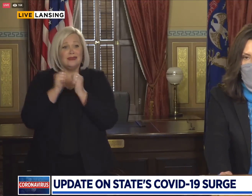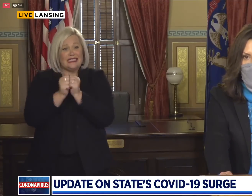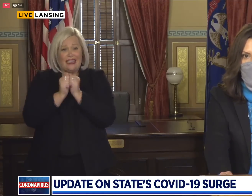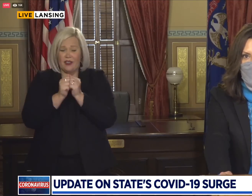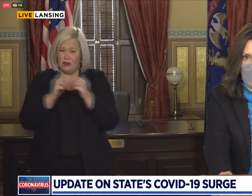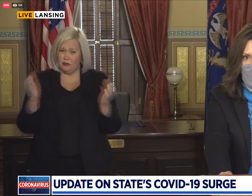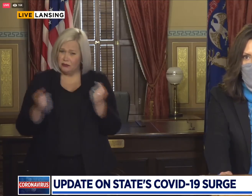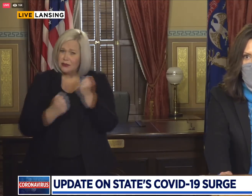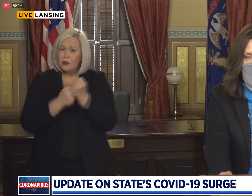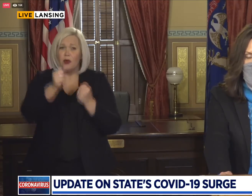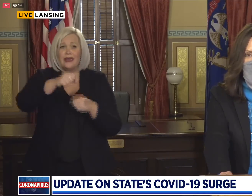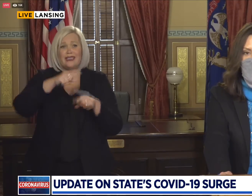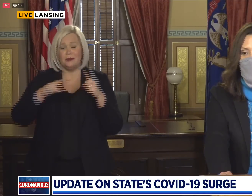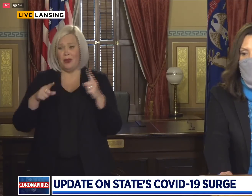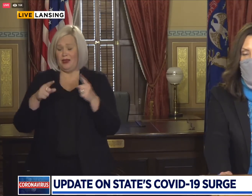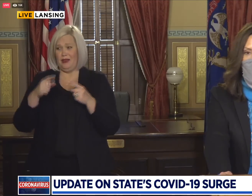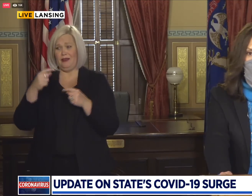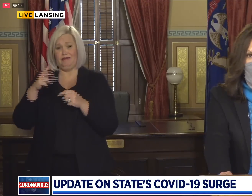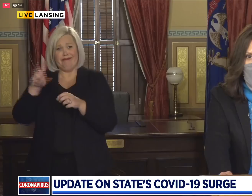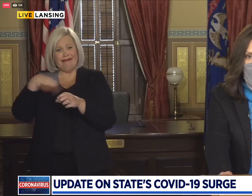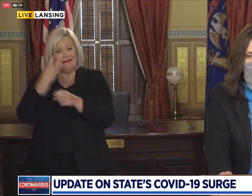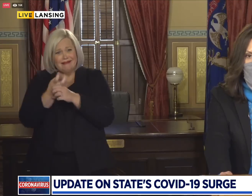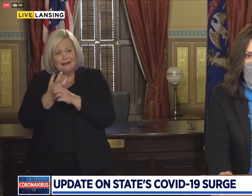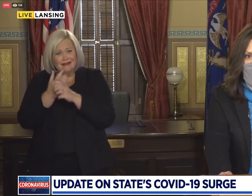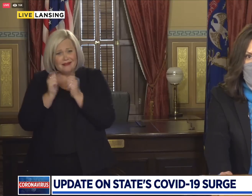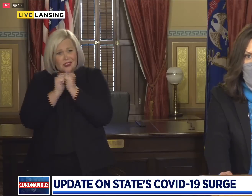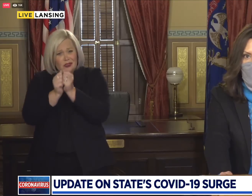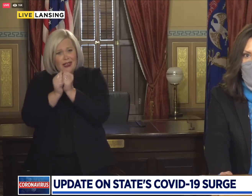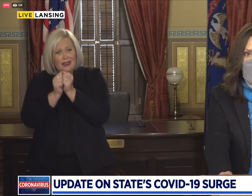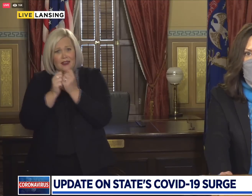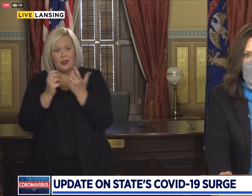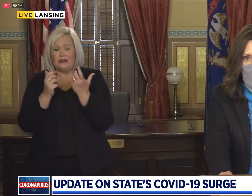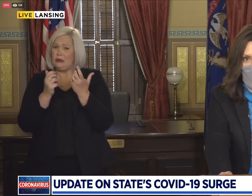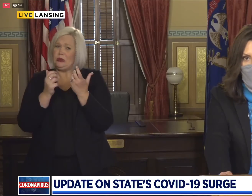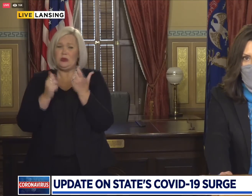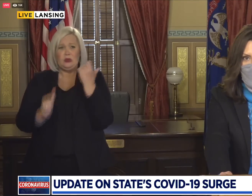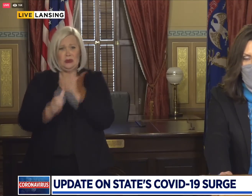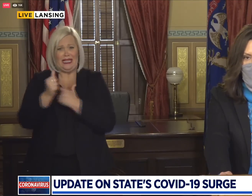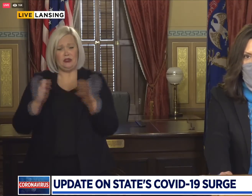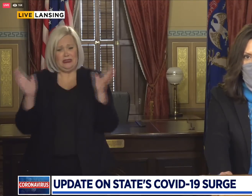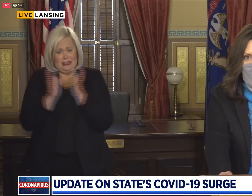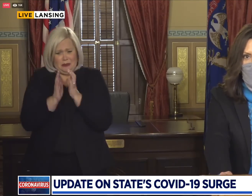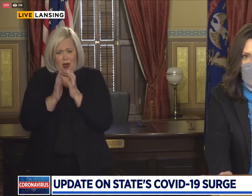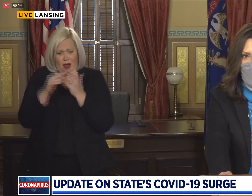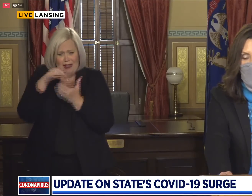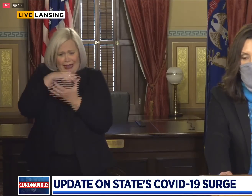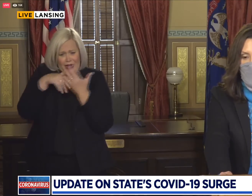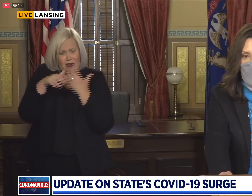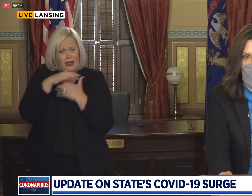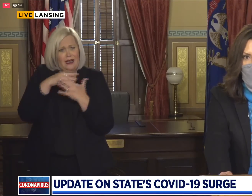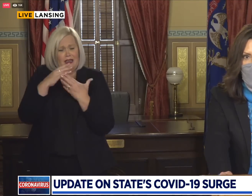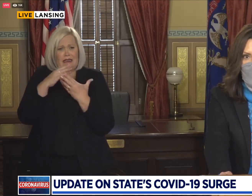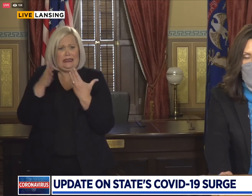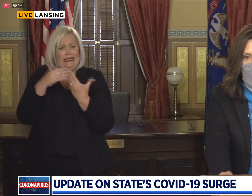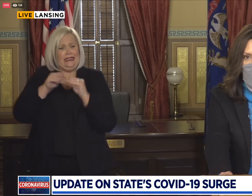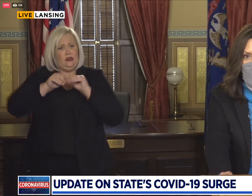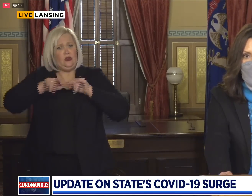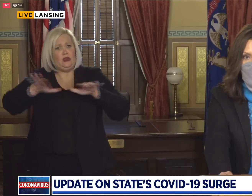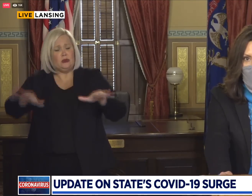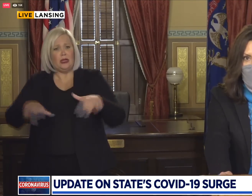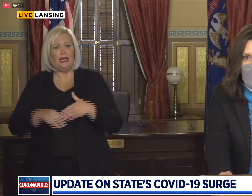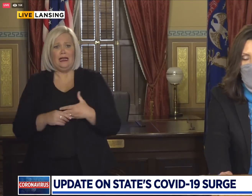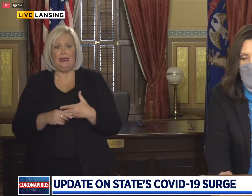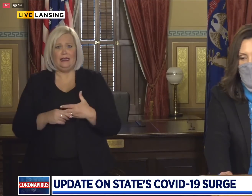prolonged period of time. Hopefully people will be masked up, but even if you are masked up, those are ingredients